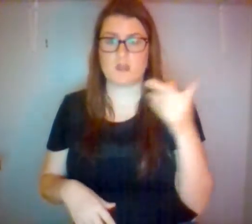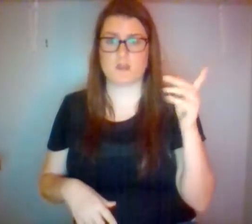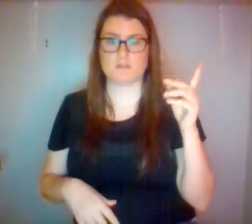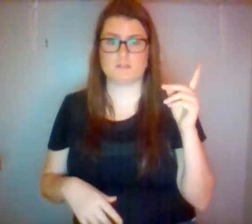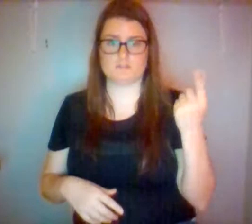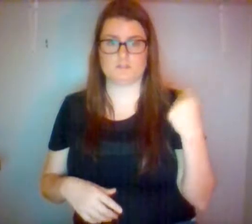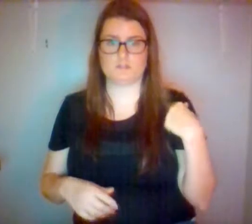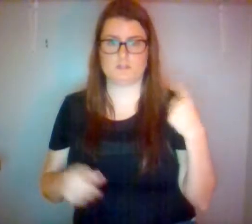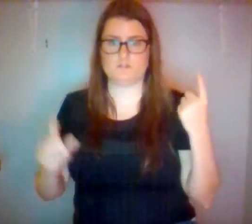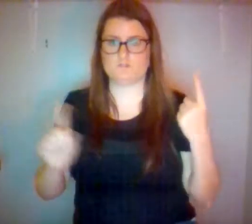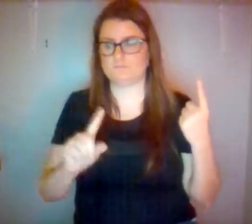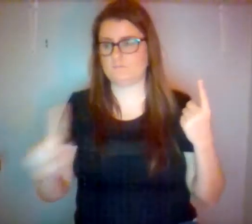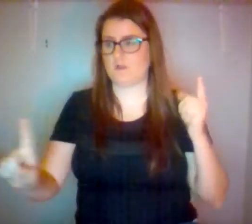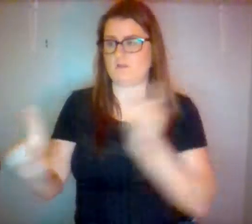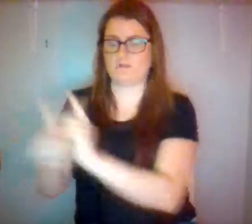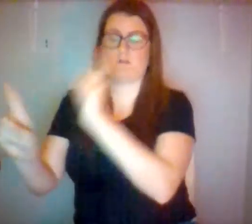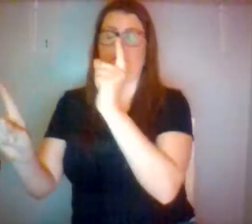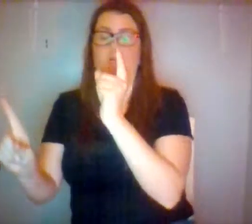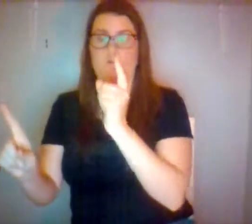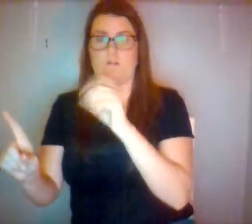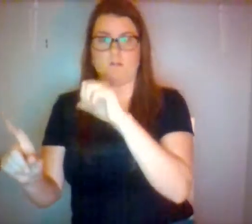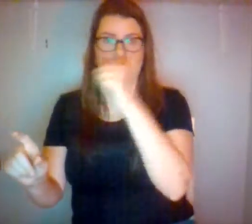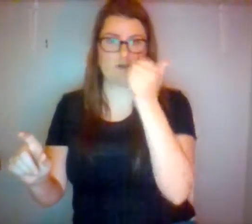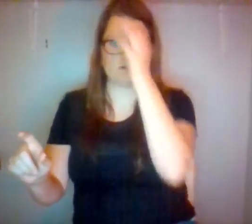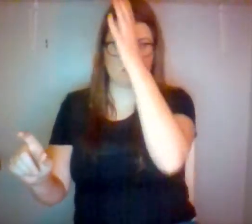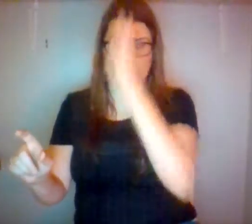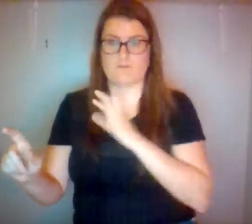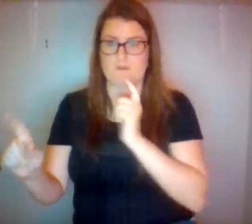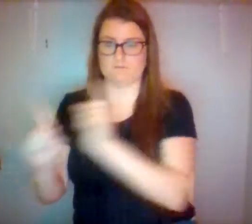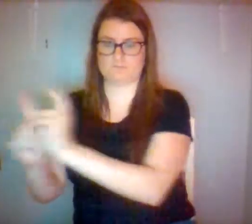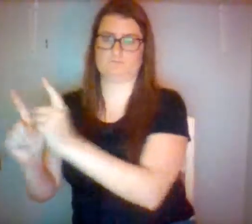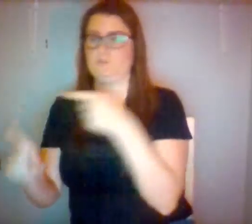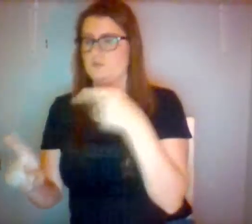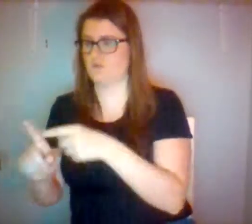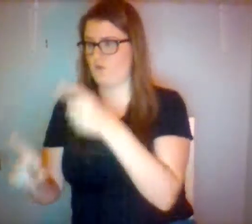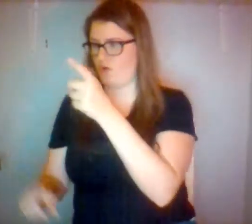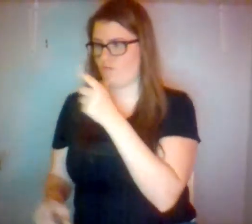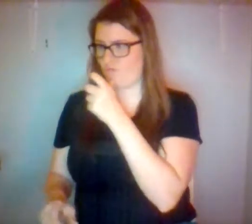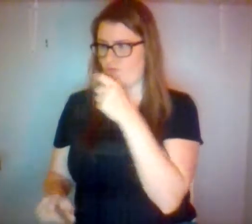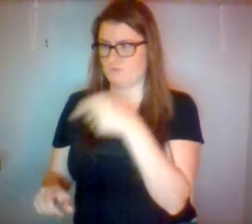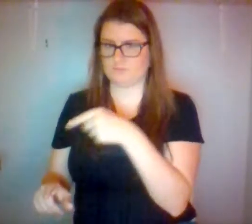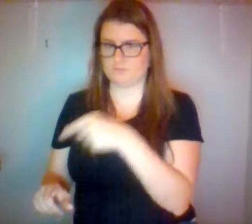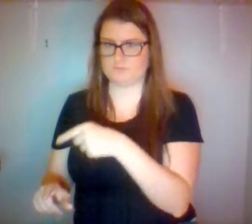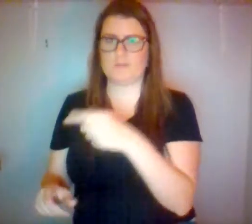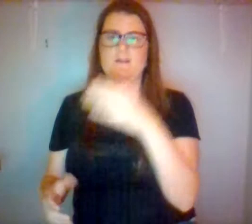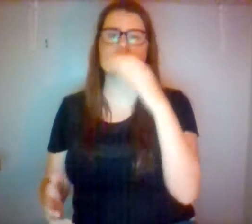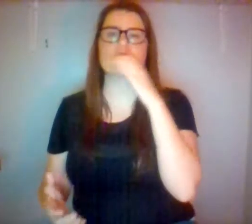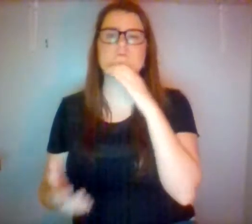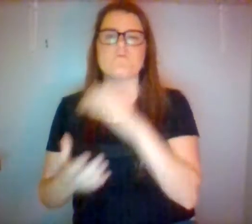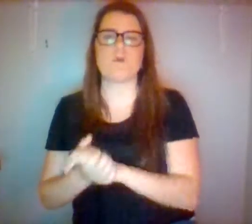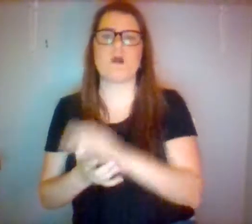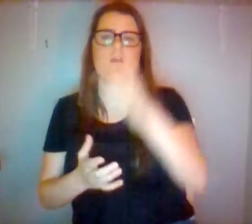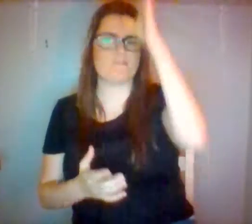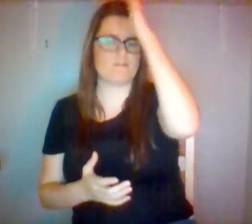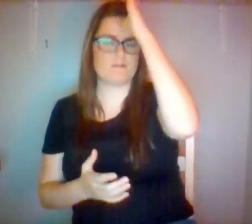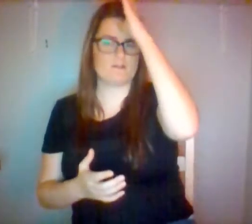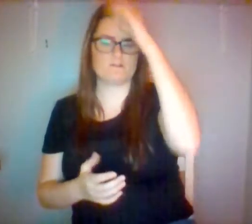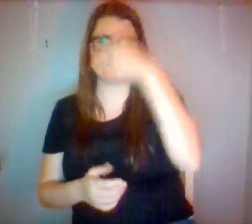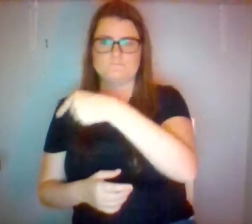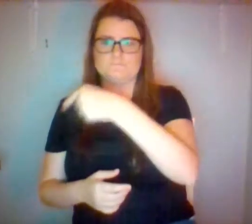had been high priest until he retired and handed the job over to Caiaphas. Have you seen him? Asked Annas. Yes, replied